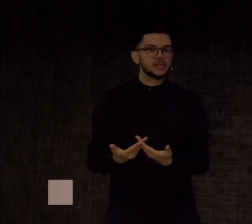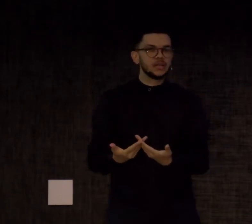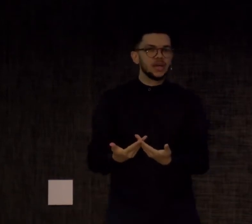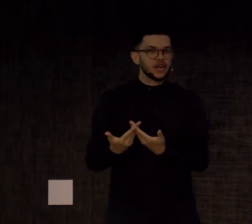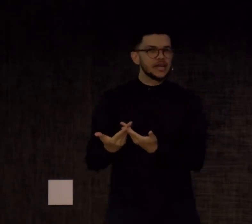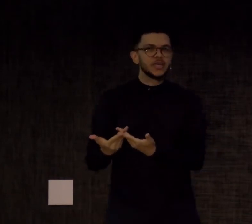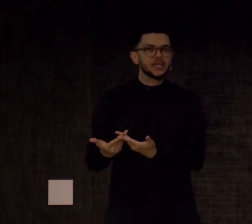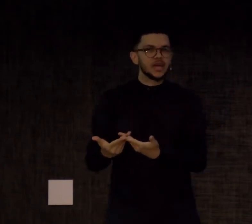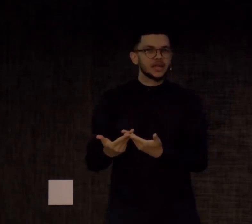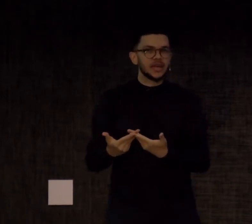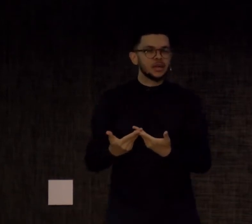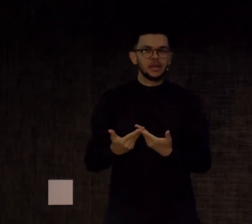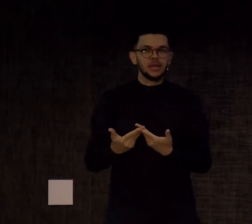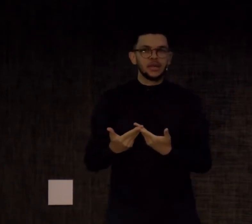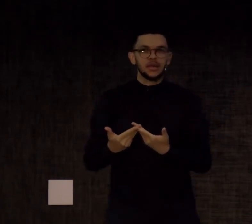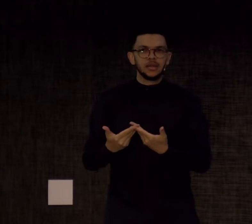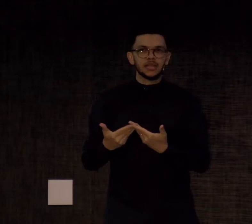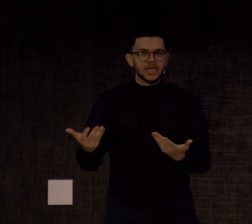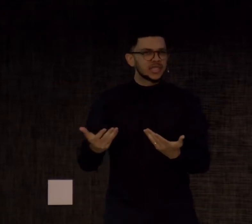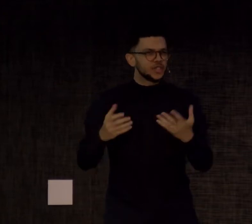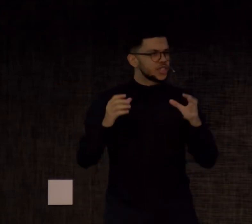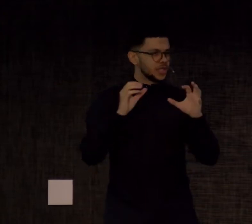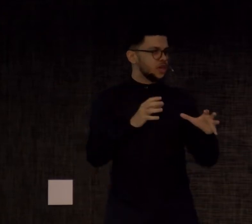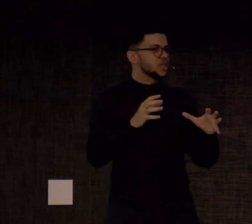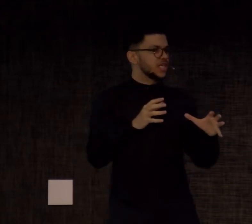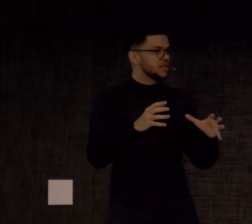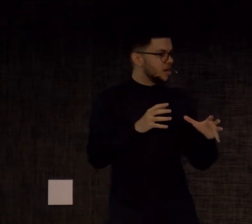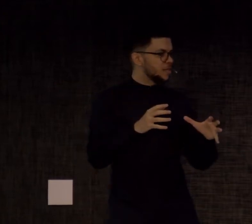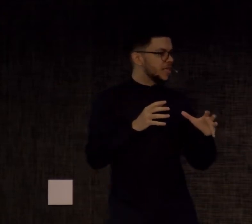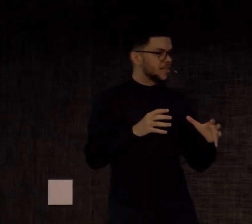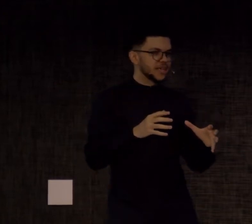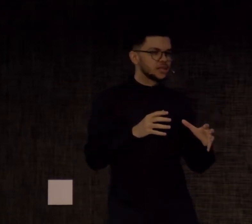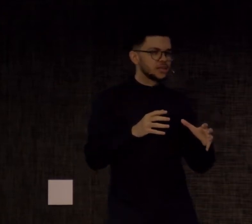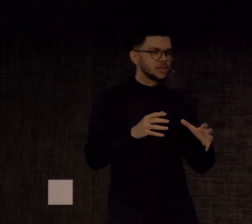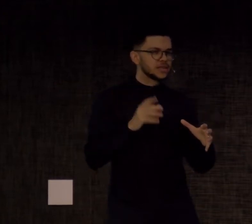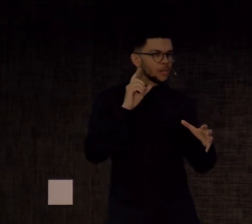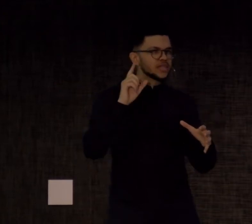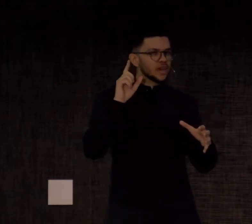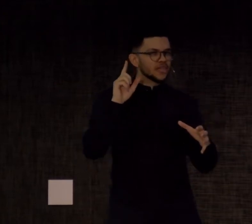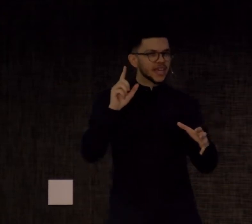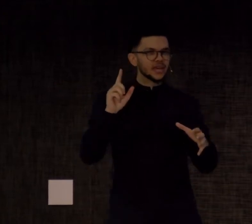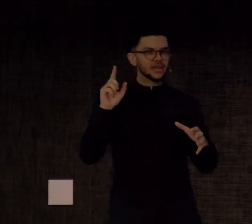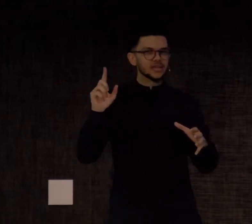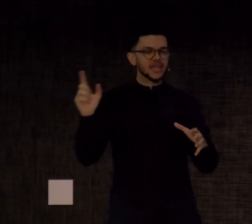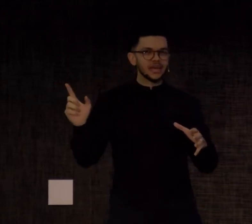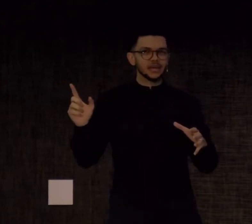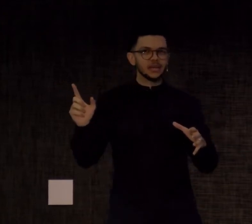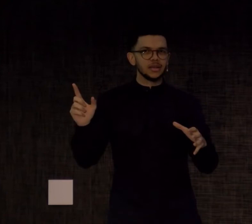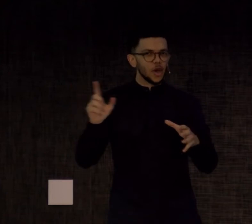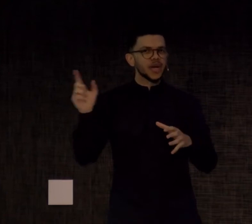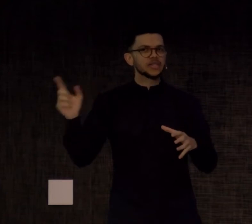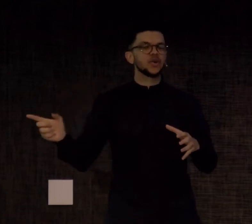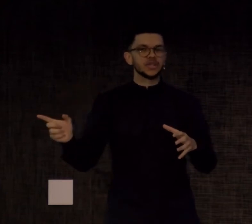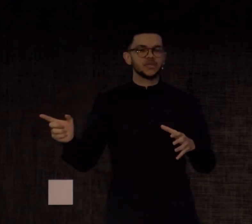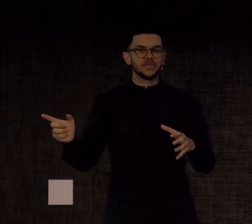is a great business other than some institution which looks at the economy and thinks, someone is not thinking this thing. No